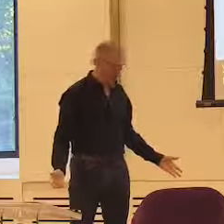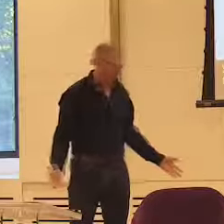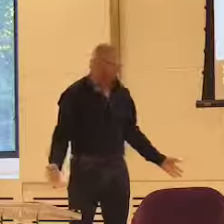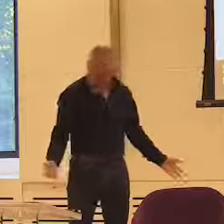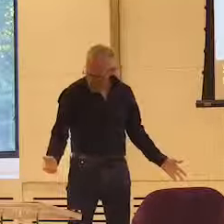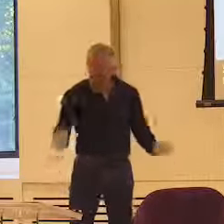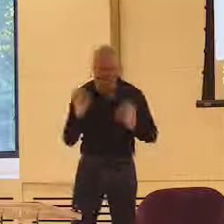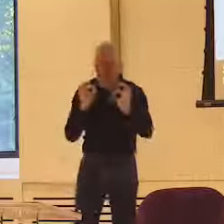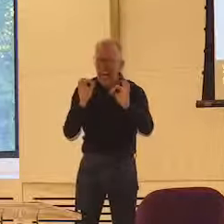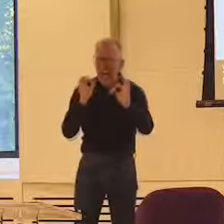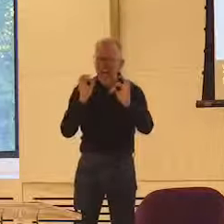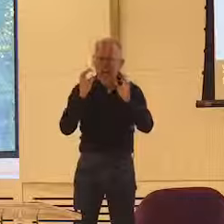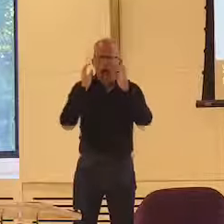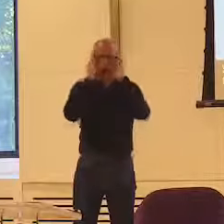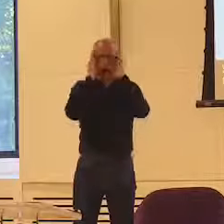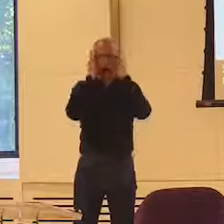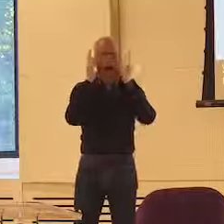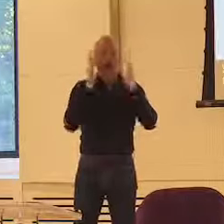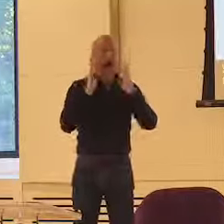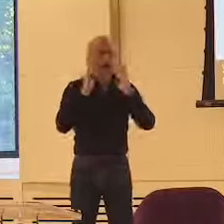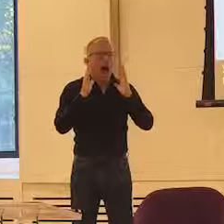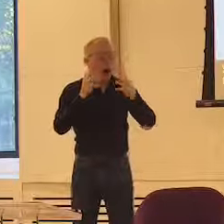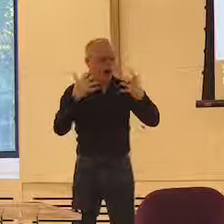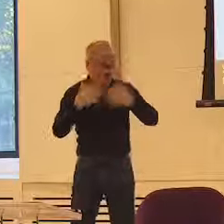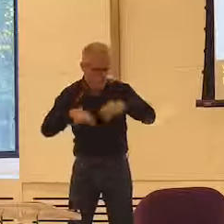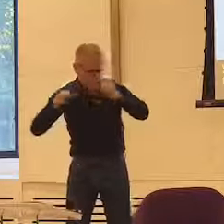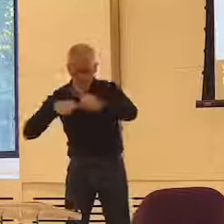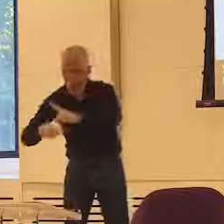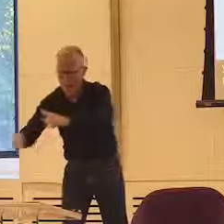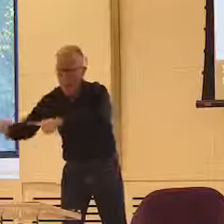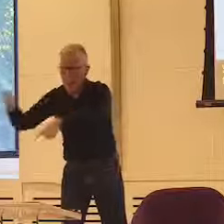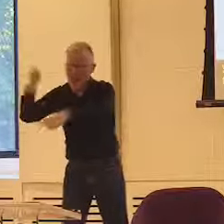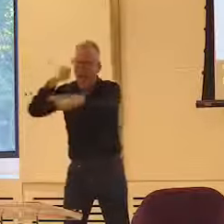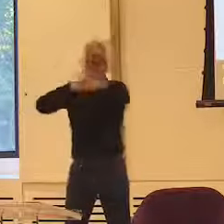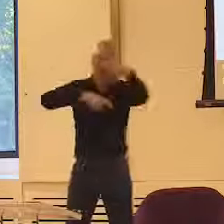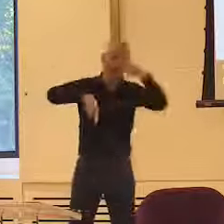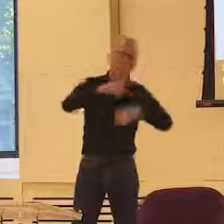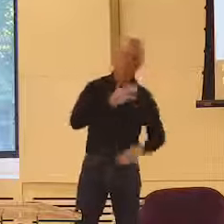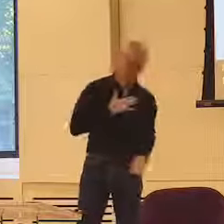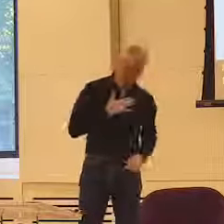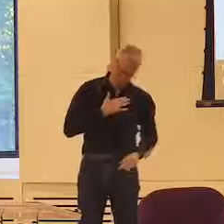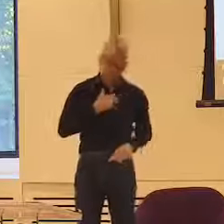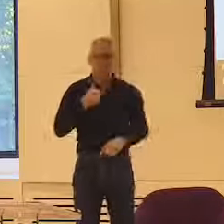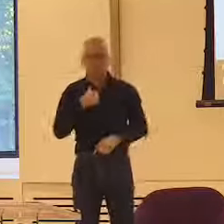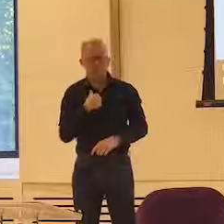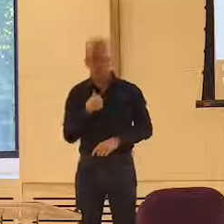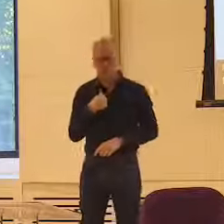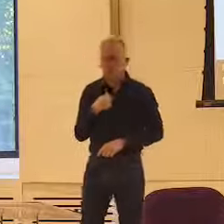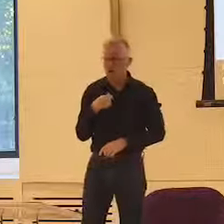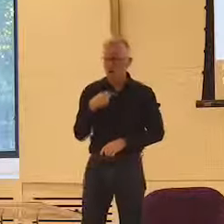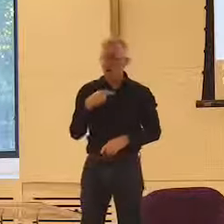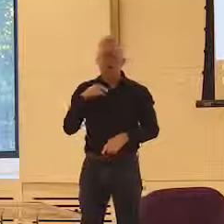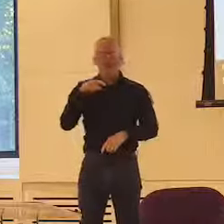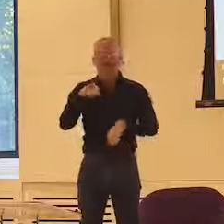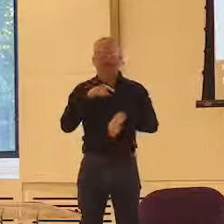all. There's absolutely nothing for deaf people. So we need to go back.